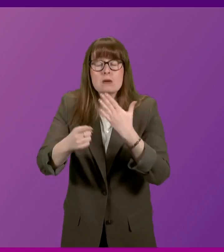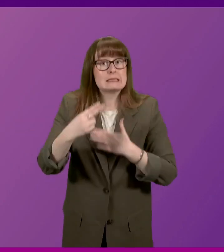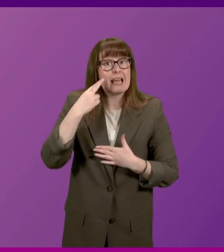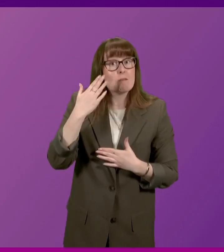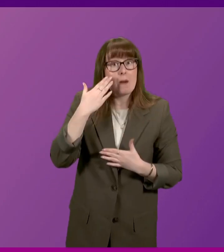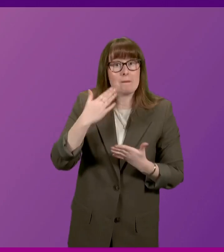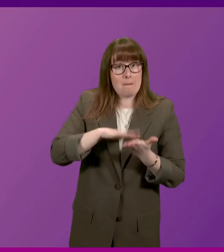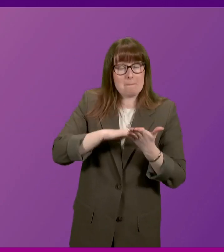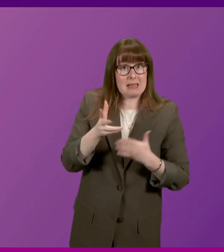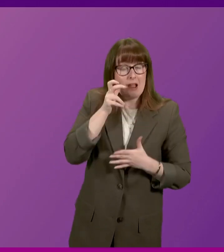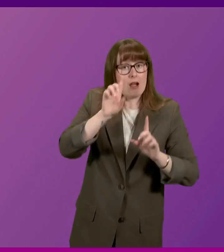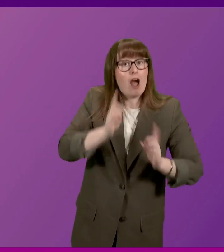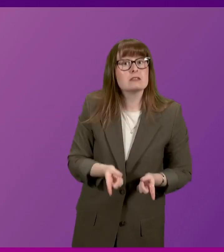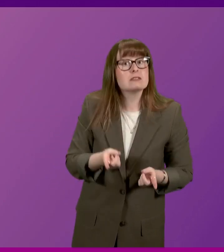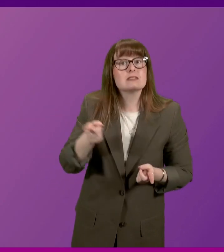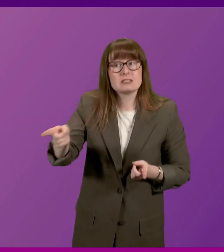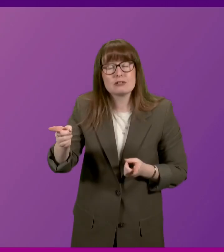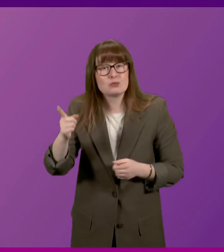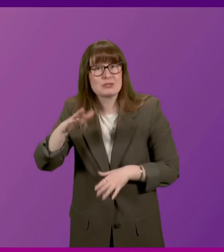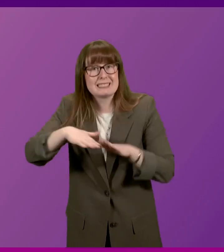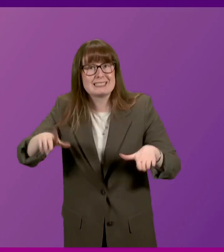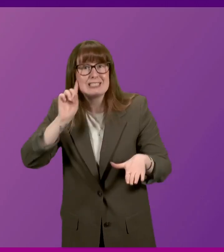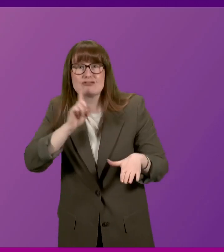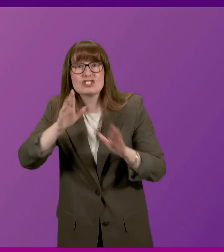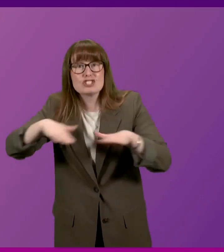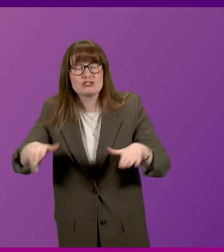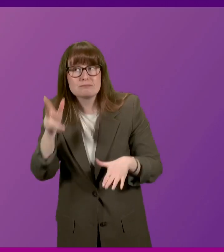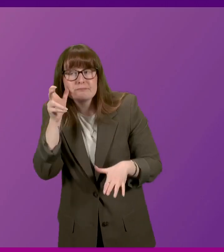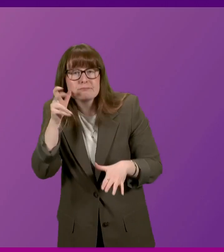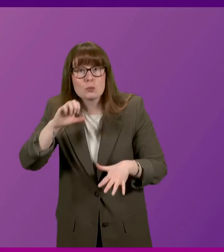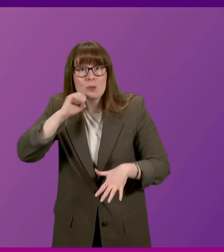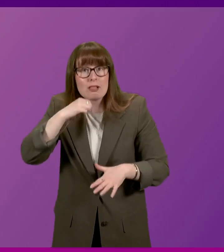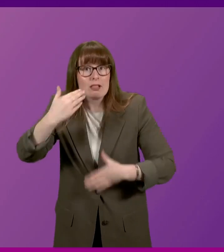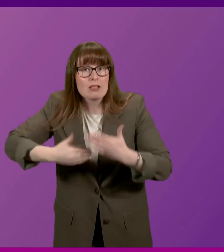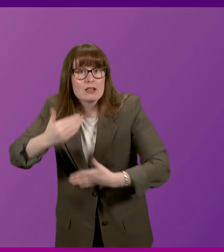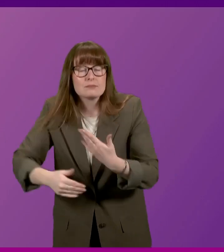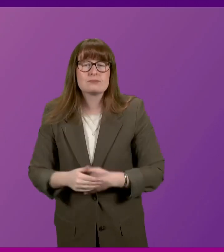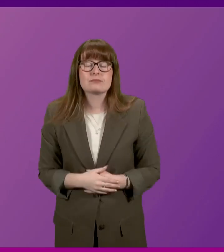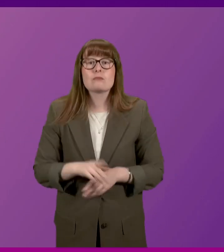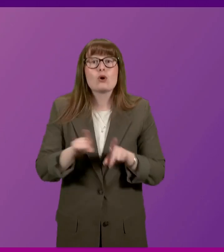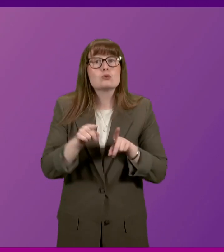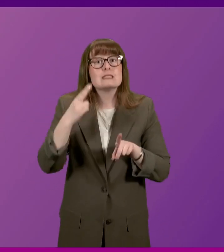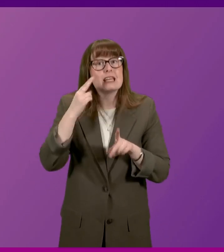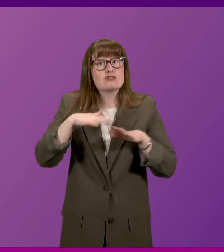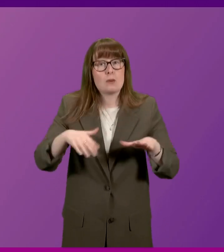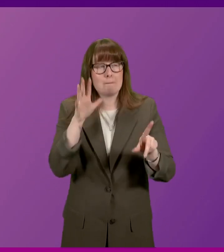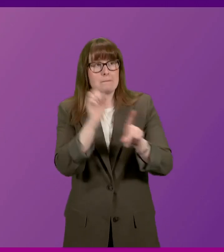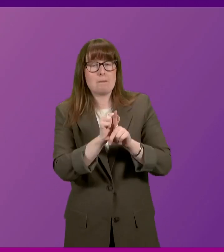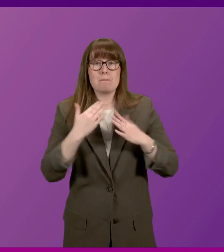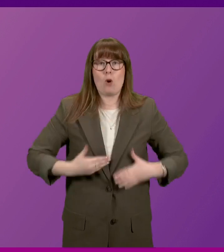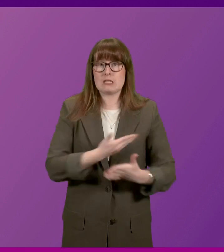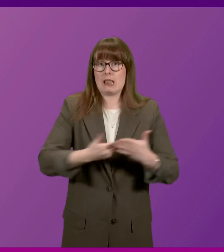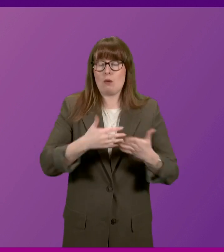trauma that their mother cannot access. Conversely, deaf children are hypersensitive to visual threats and body language,